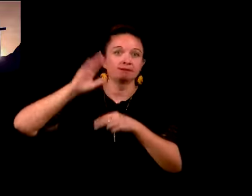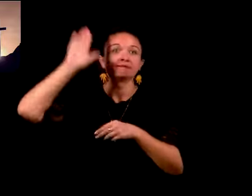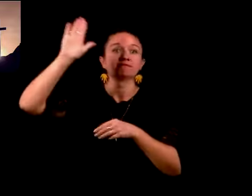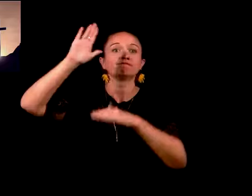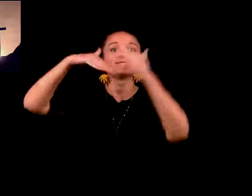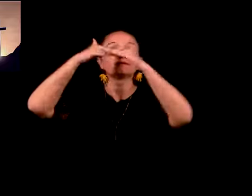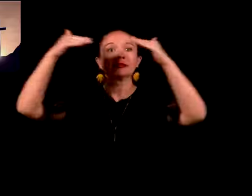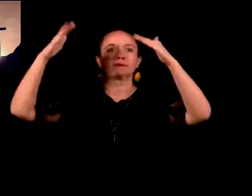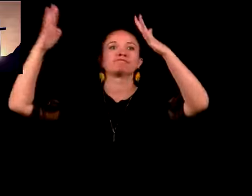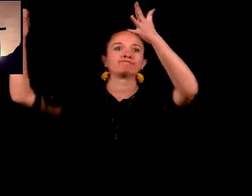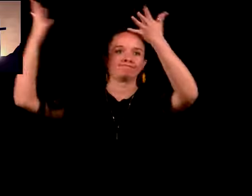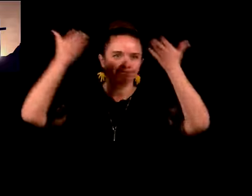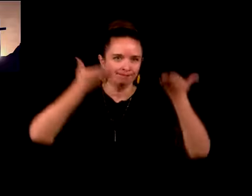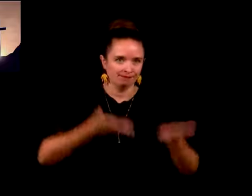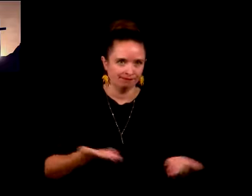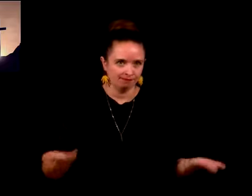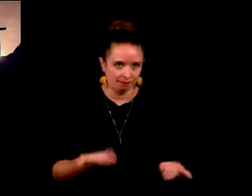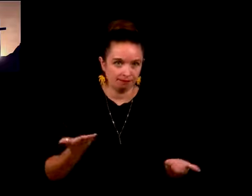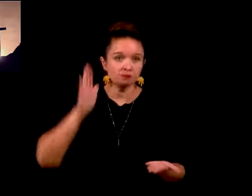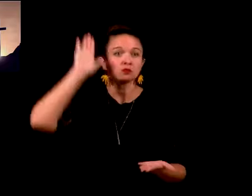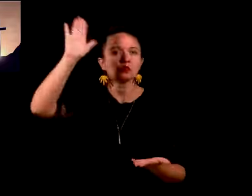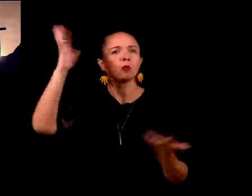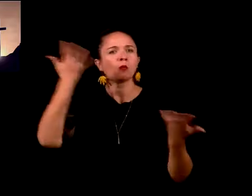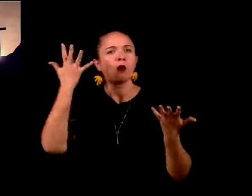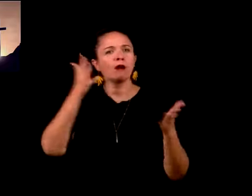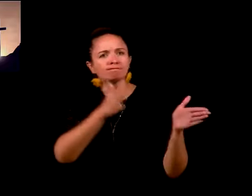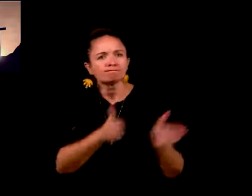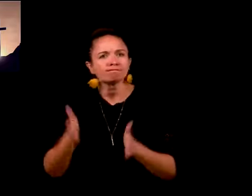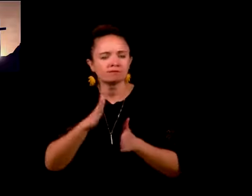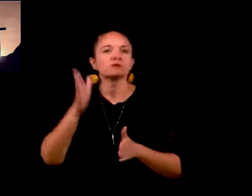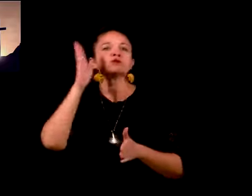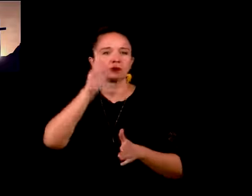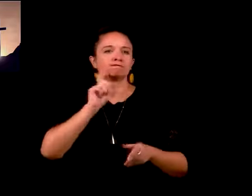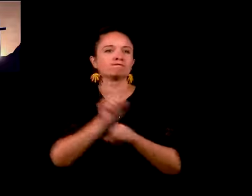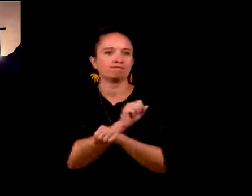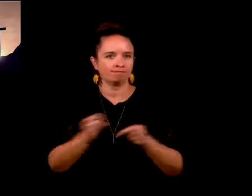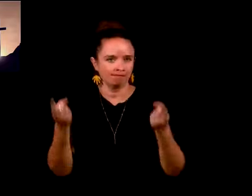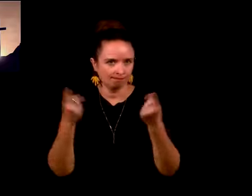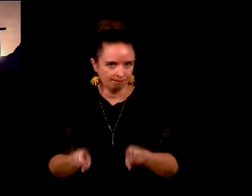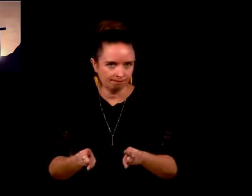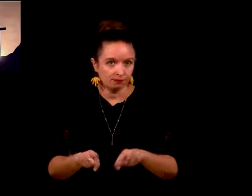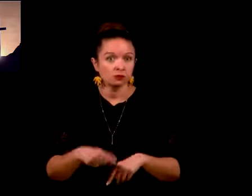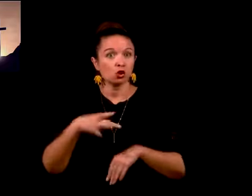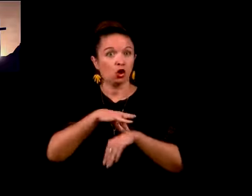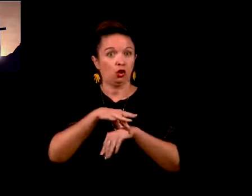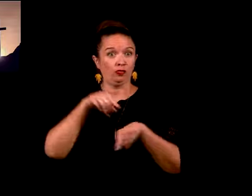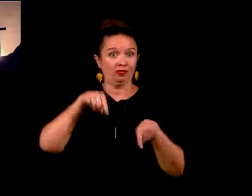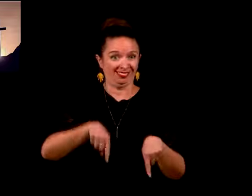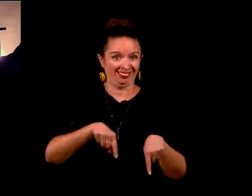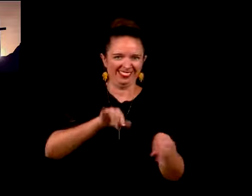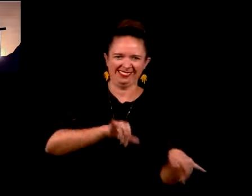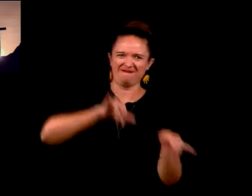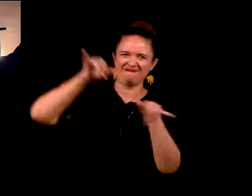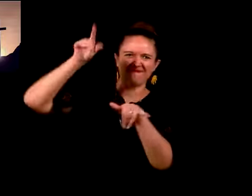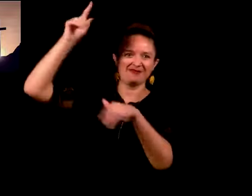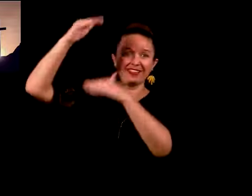thy name. Thy kingdom come, thy will be done, on earth as it